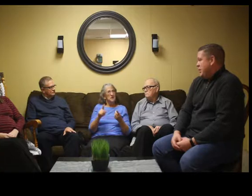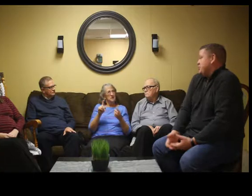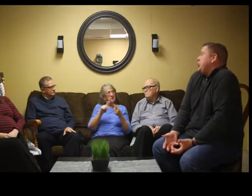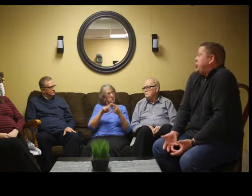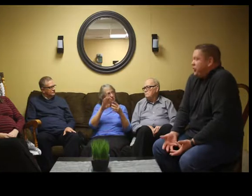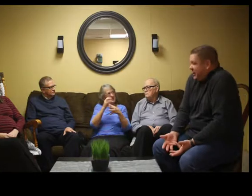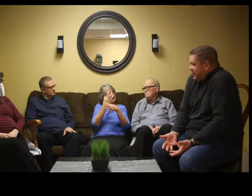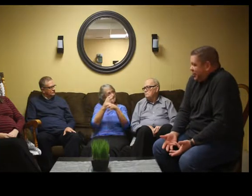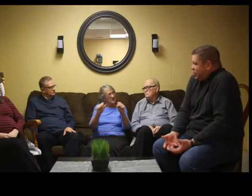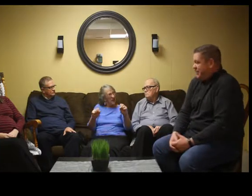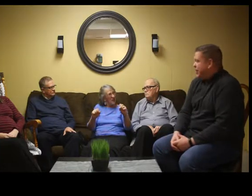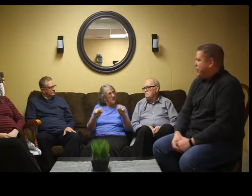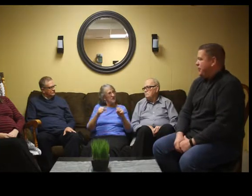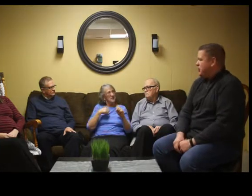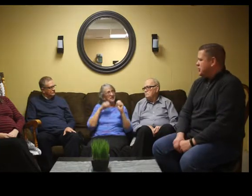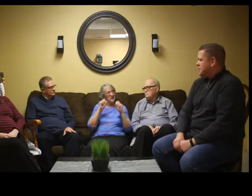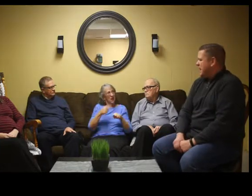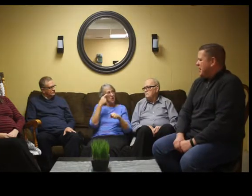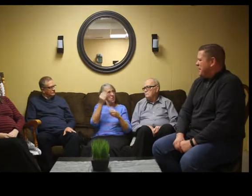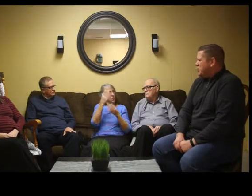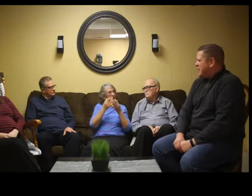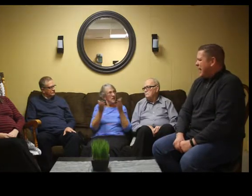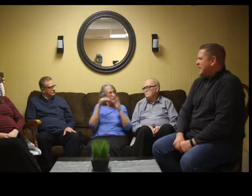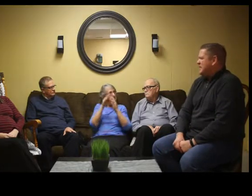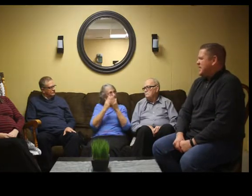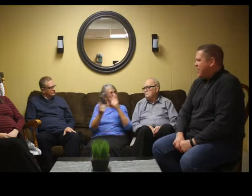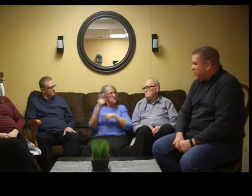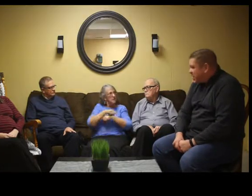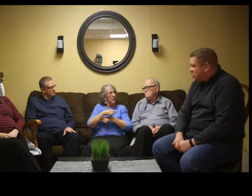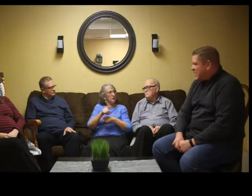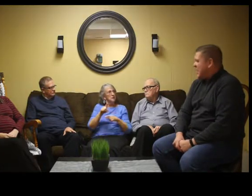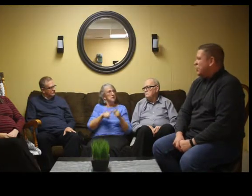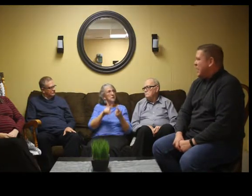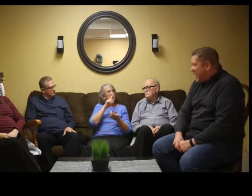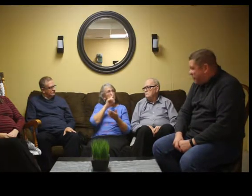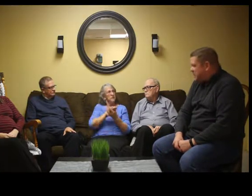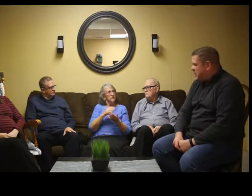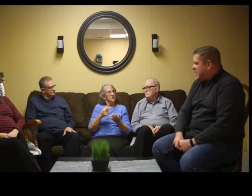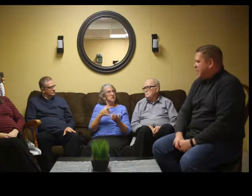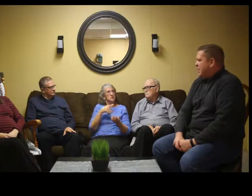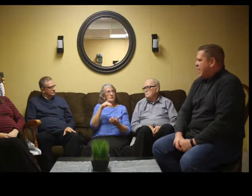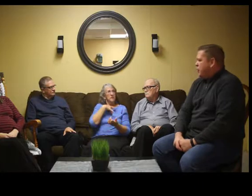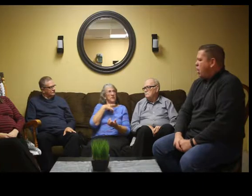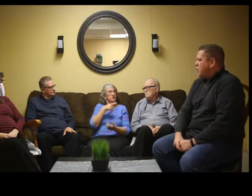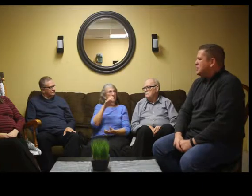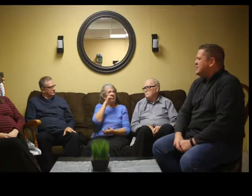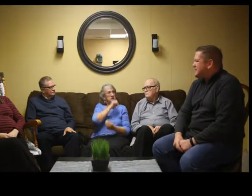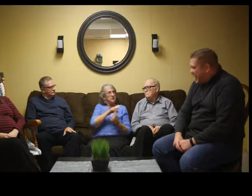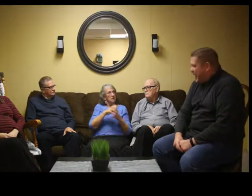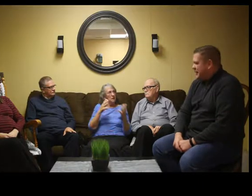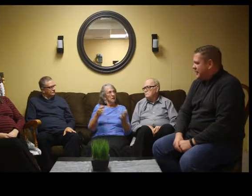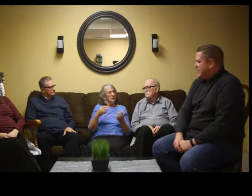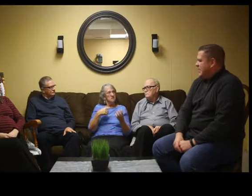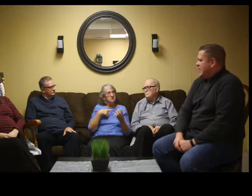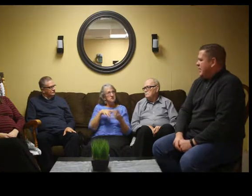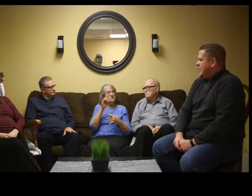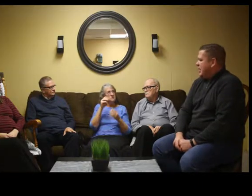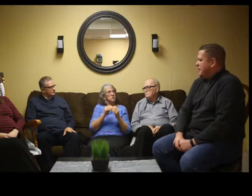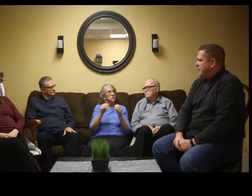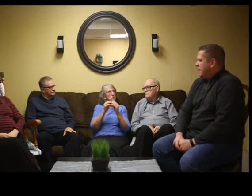was a good thing to do, to be a good person. But you mean I can get salvation and I can go to heaven someday? And they're almost stunned. And I